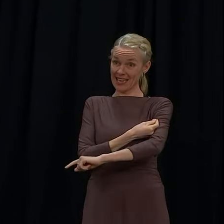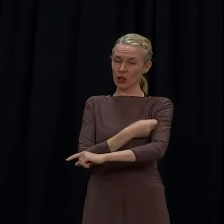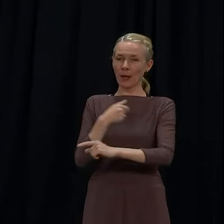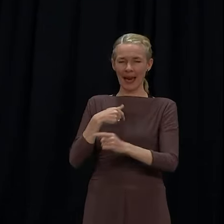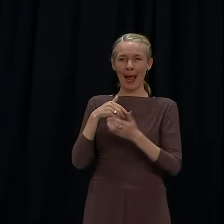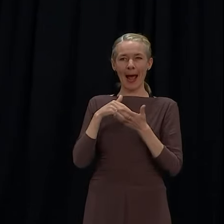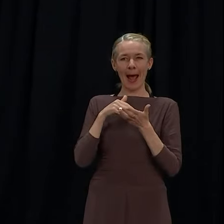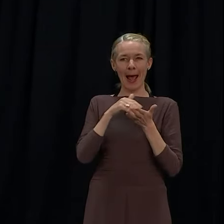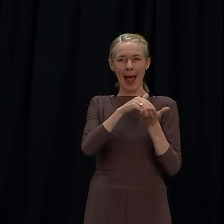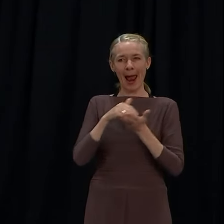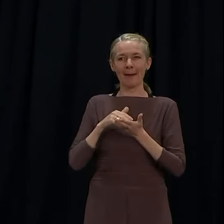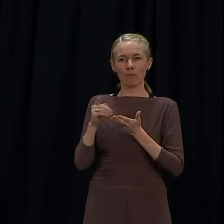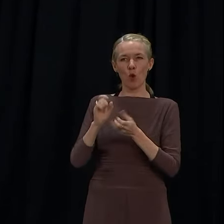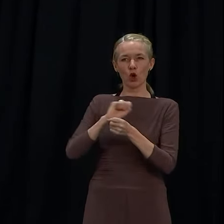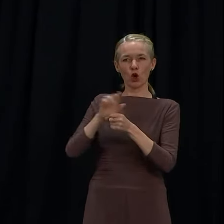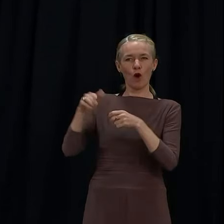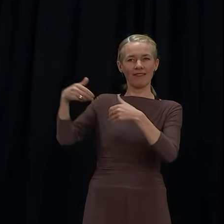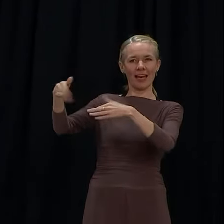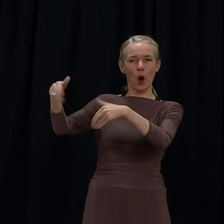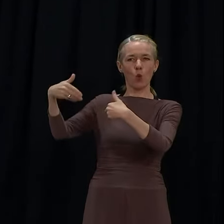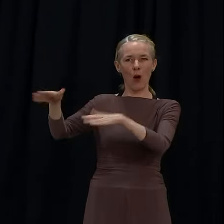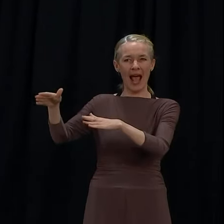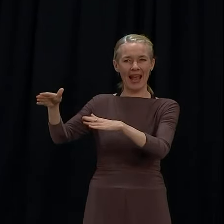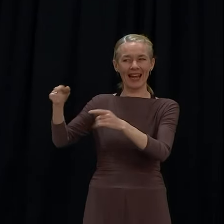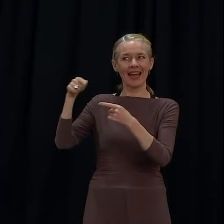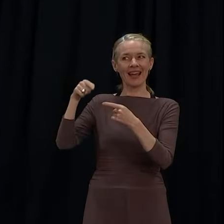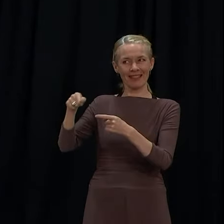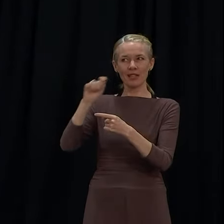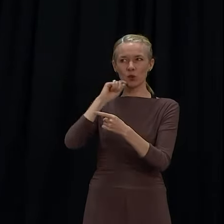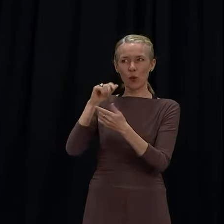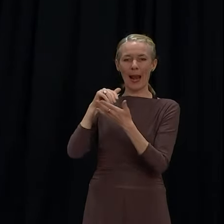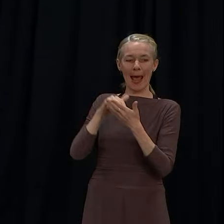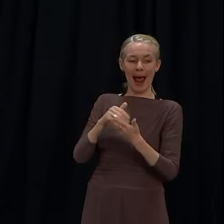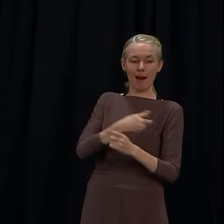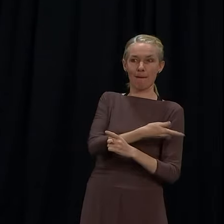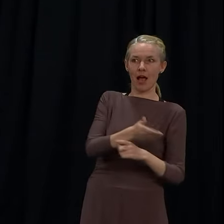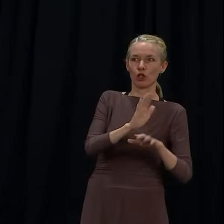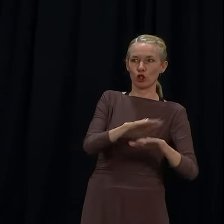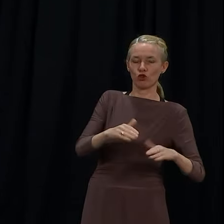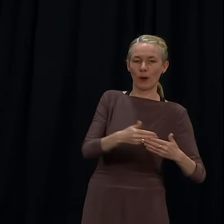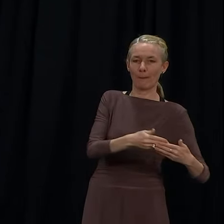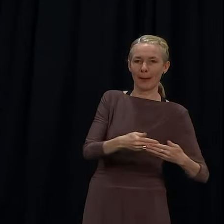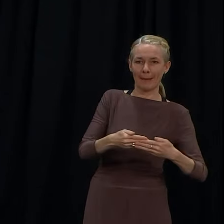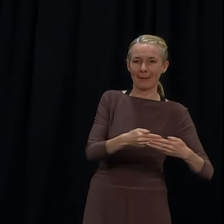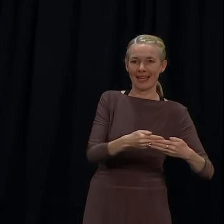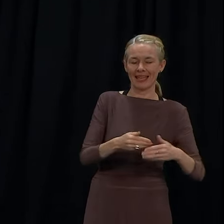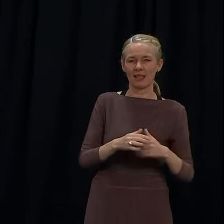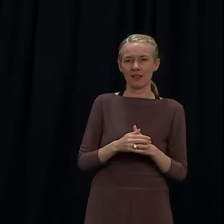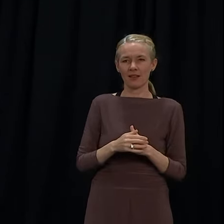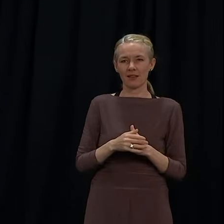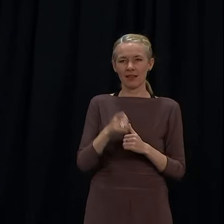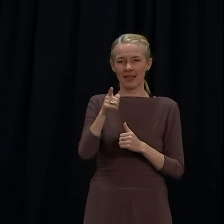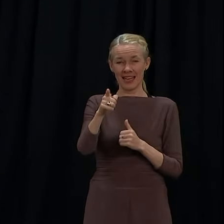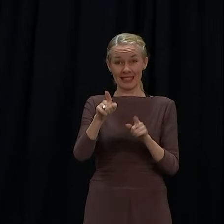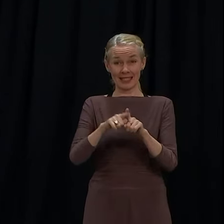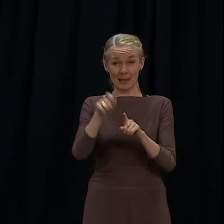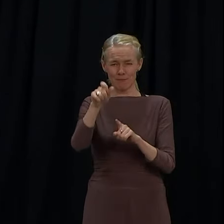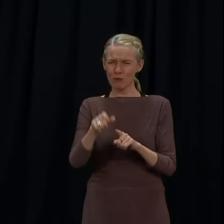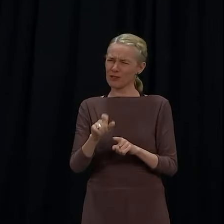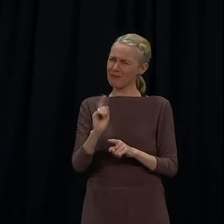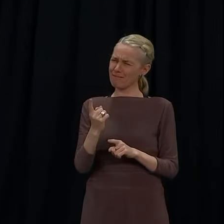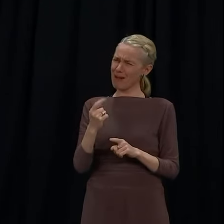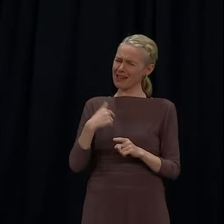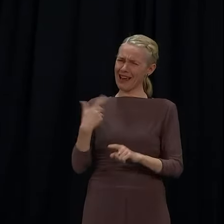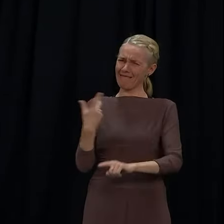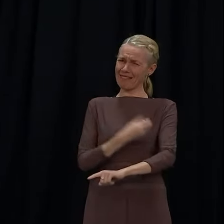young to be vaccinated, and that is why it's so important. But even those who are vaccinated are still being infected with the virus and can also pass